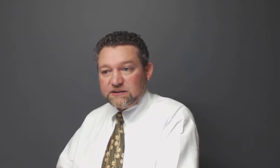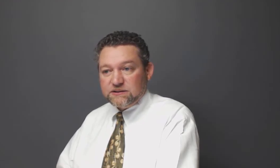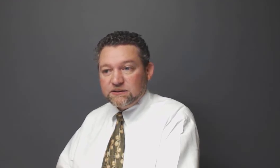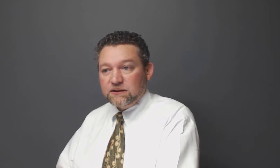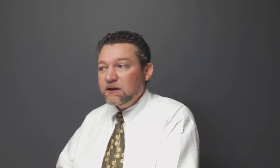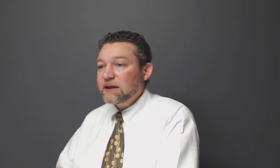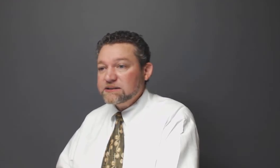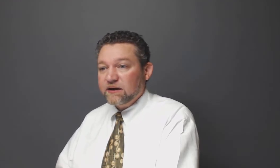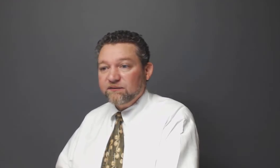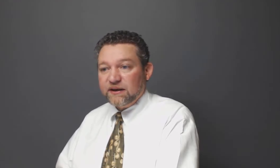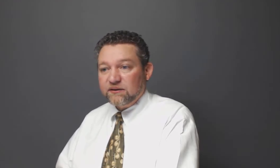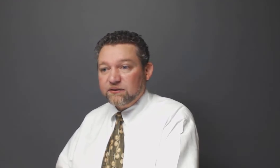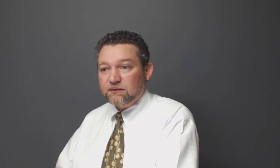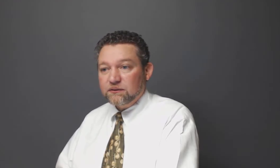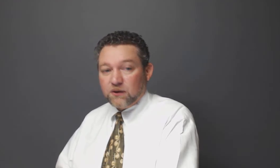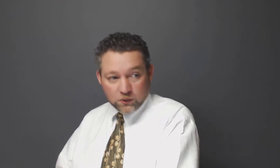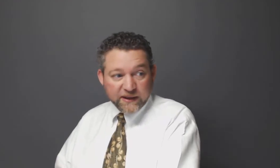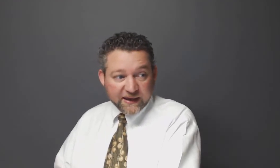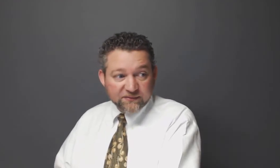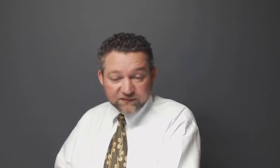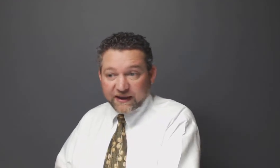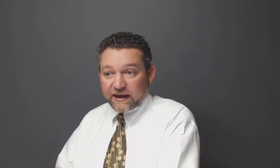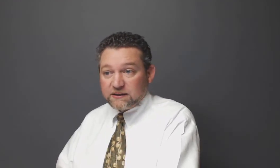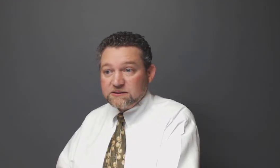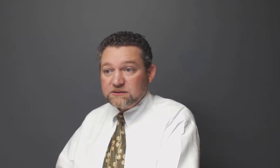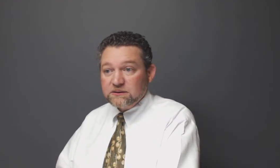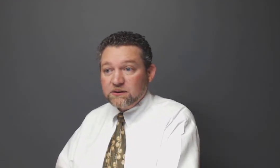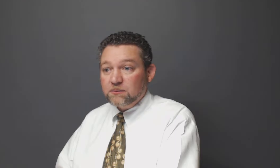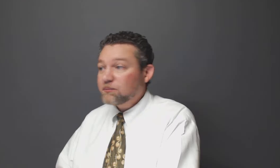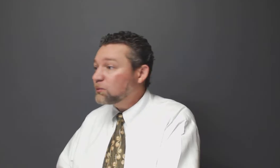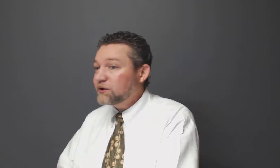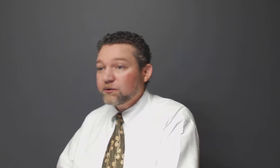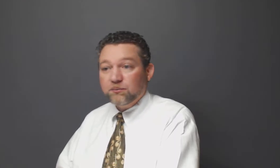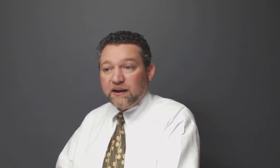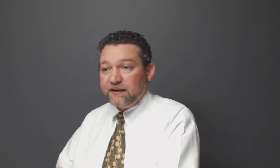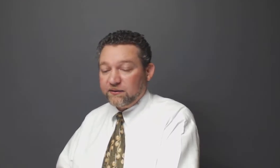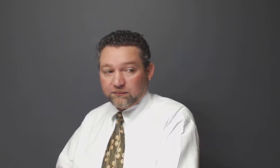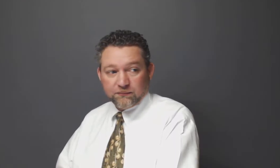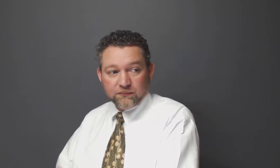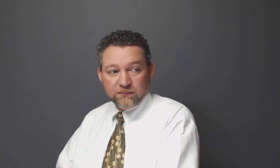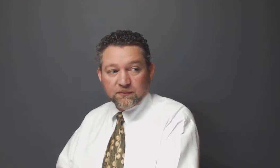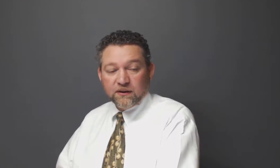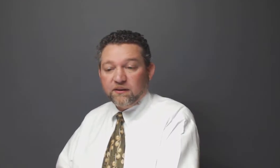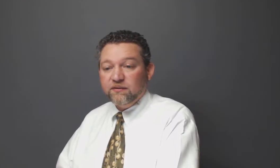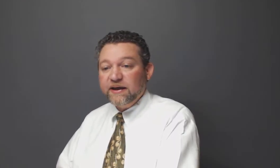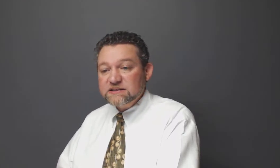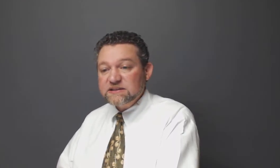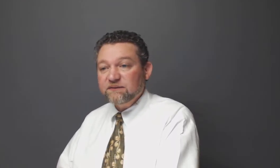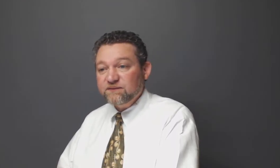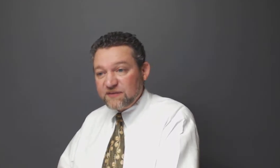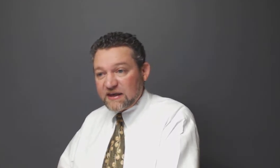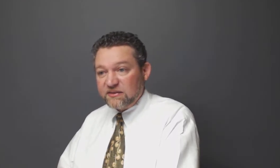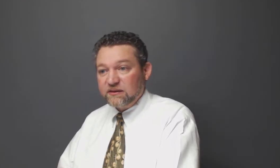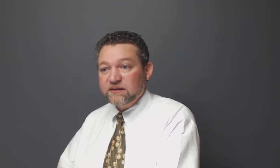age is our faith. We have the facts, but we don't apply them. That's the faith. That's